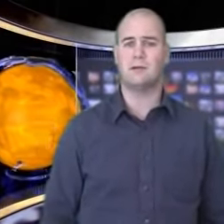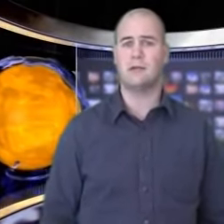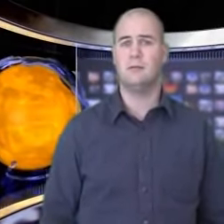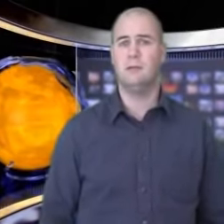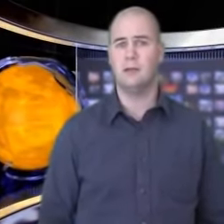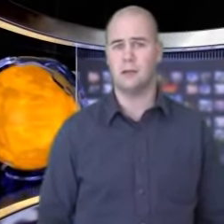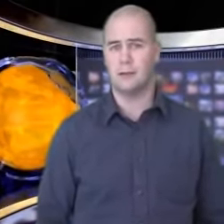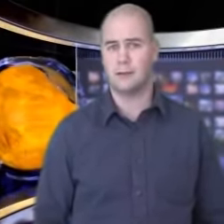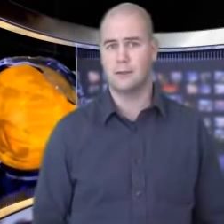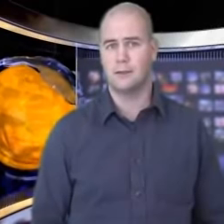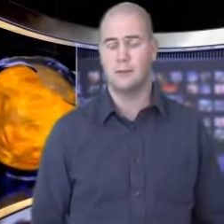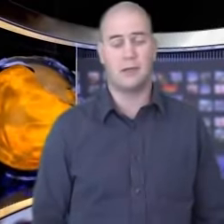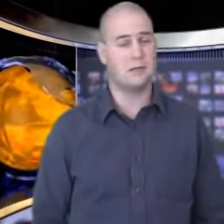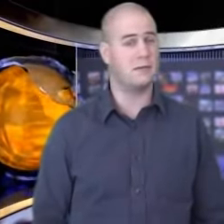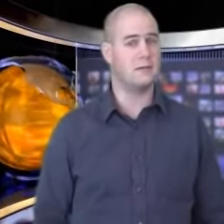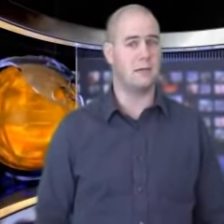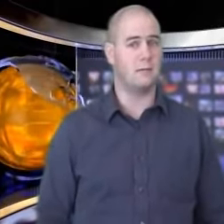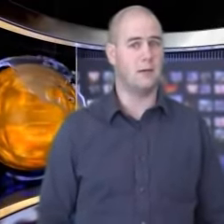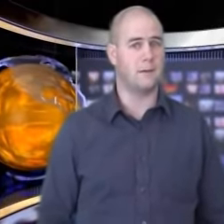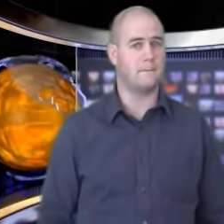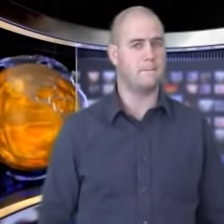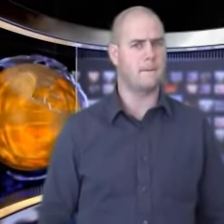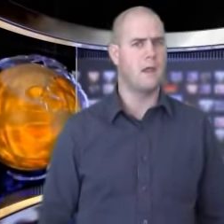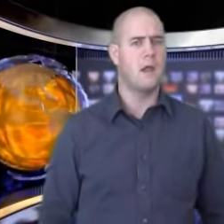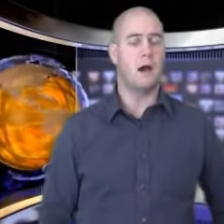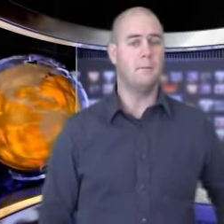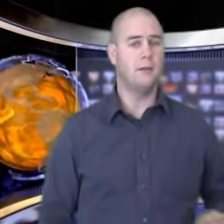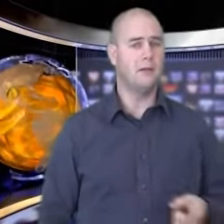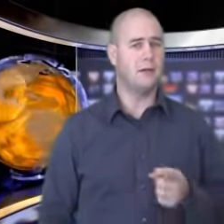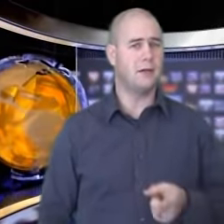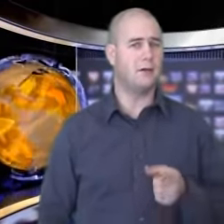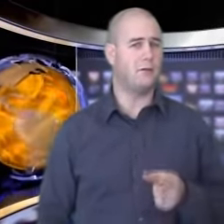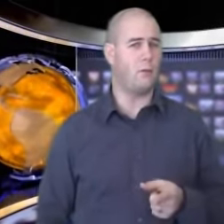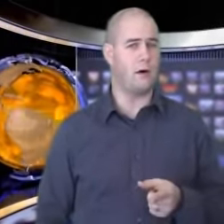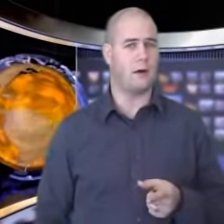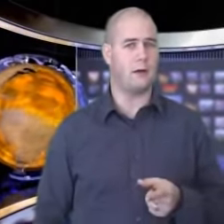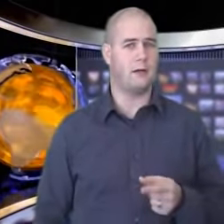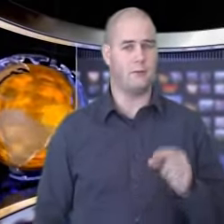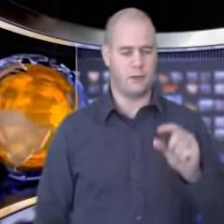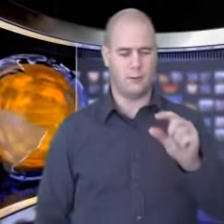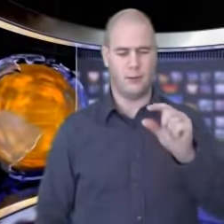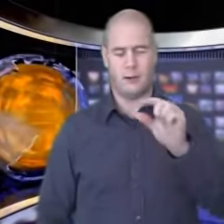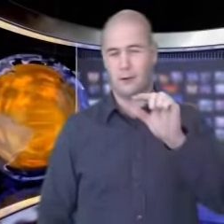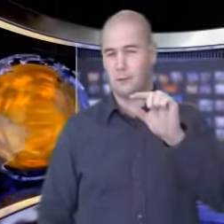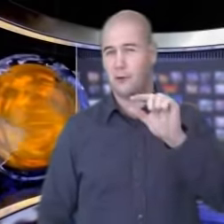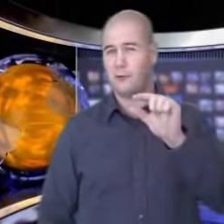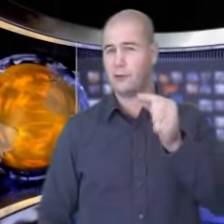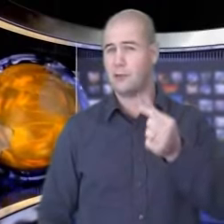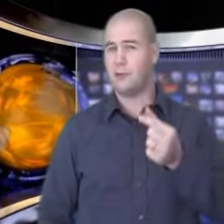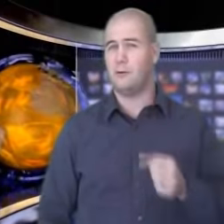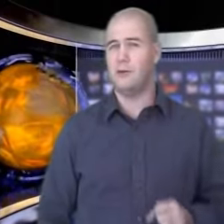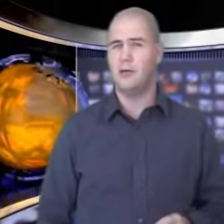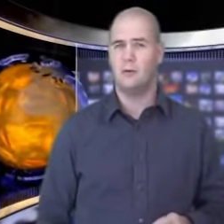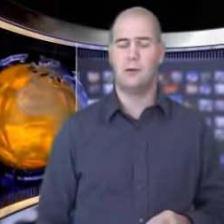say milliliter? Because they're the same thing. A milliliter of water, if we could put it in a perfect cube, would